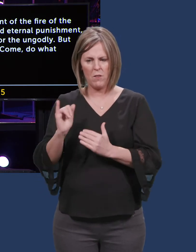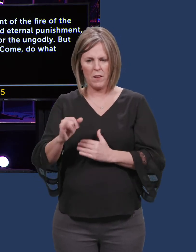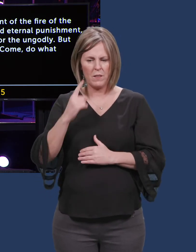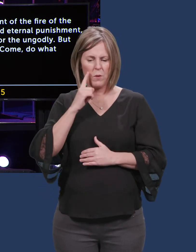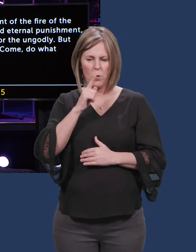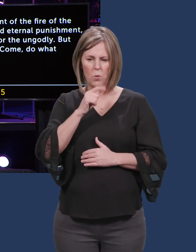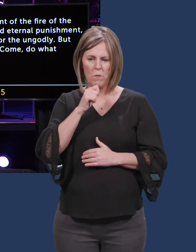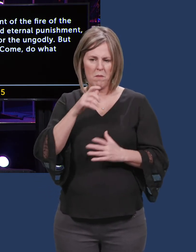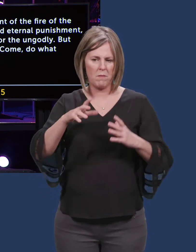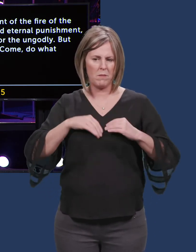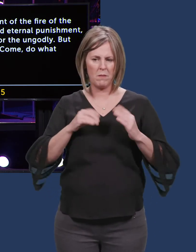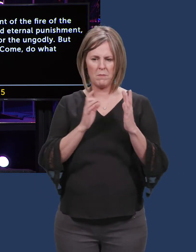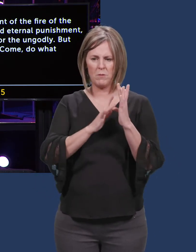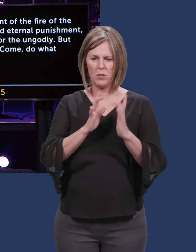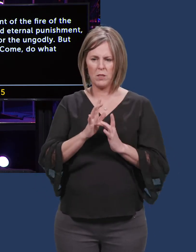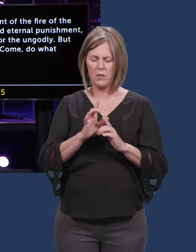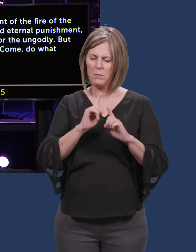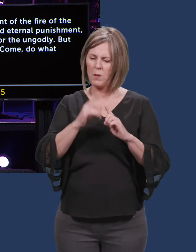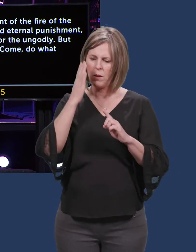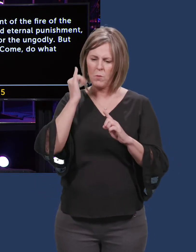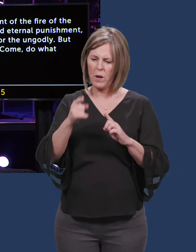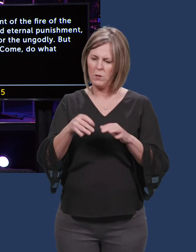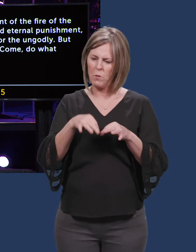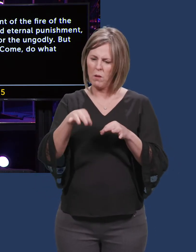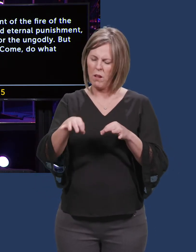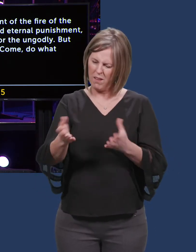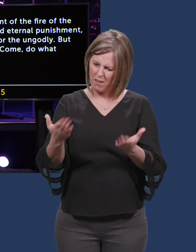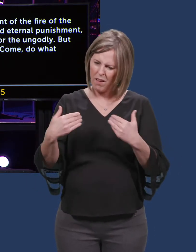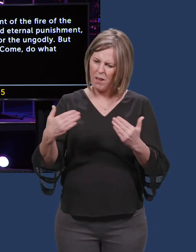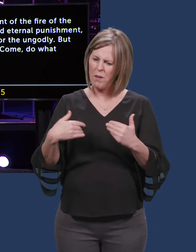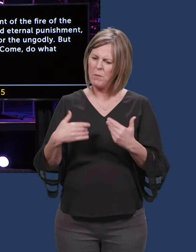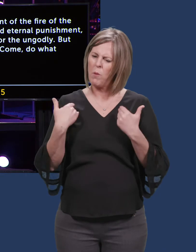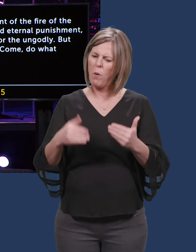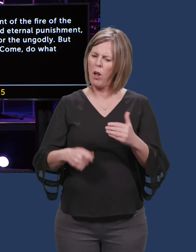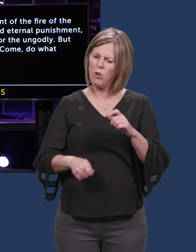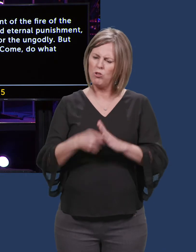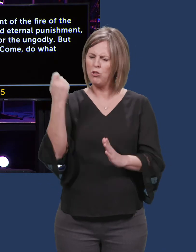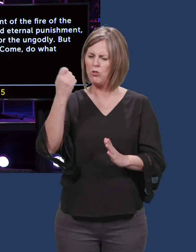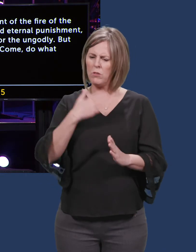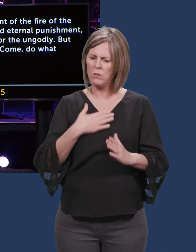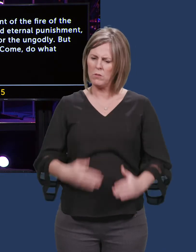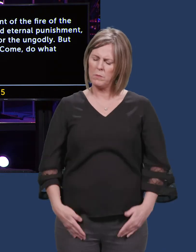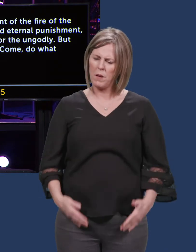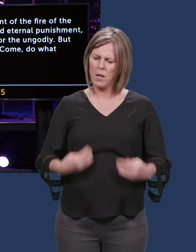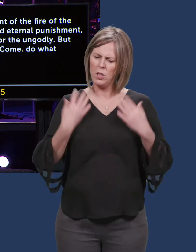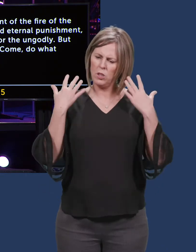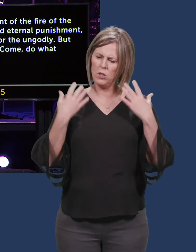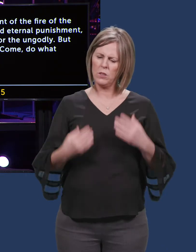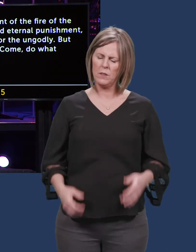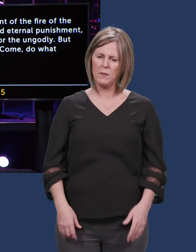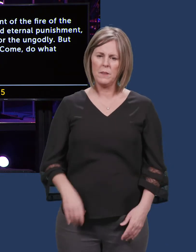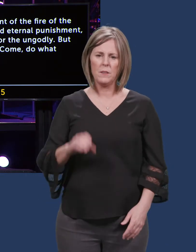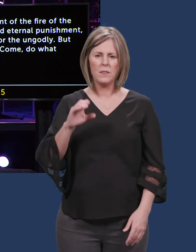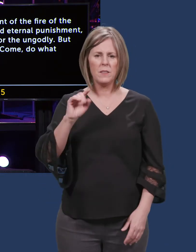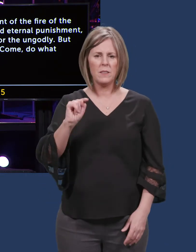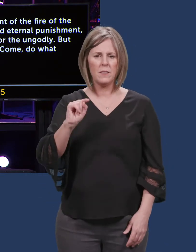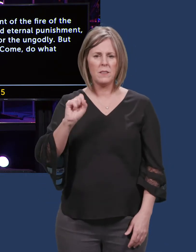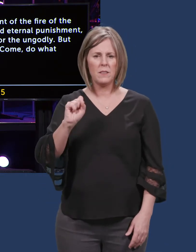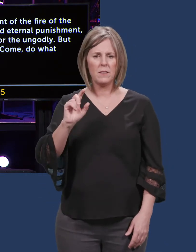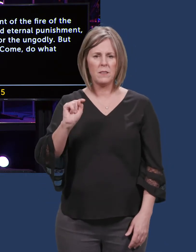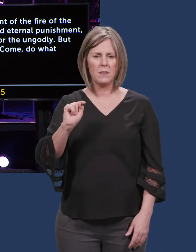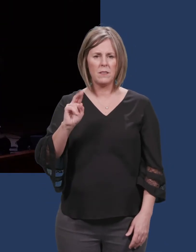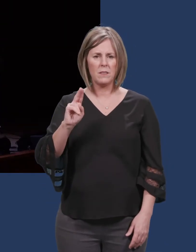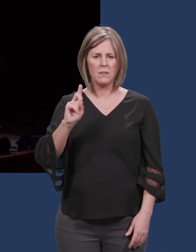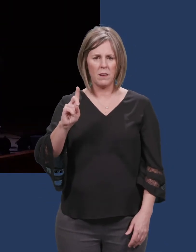ungodly. But why do you delay? Come, do what you will. C.T. Studd gave all his